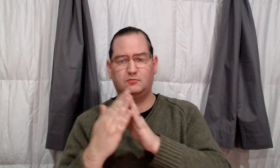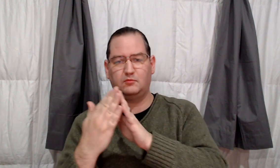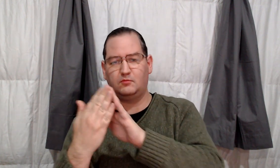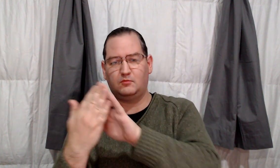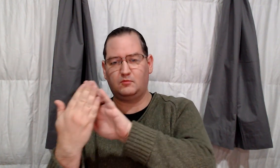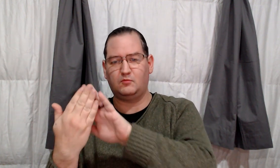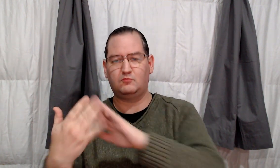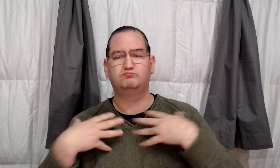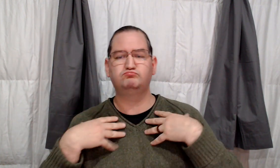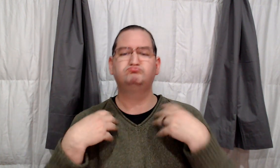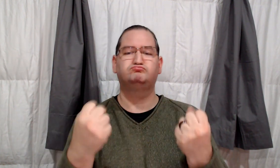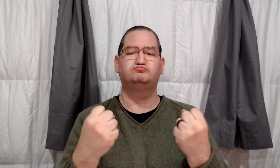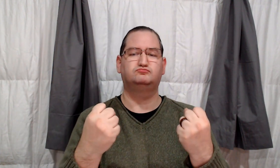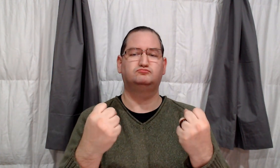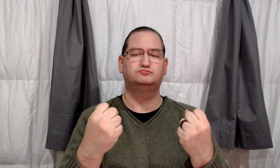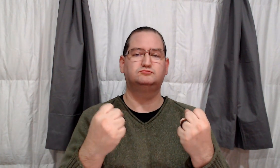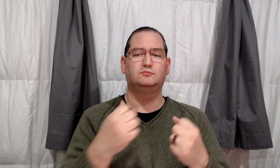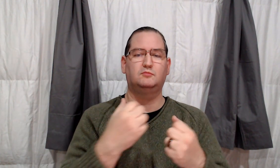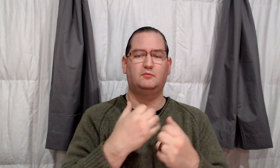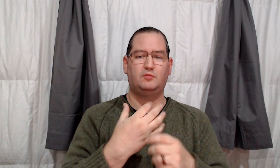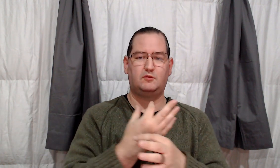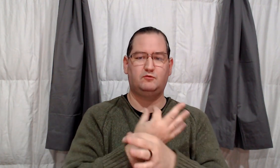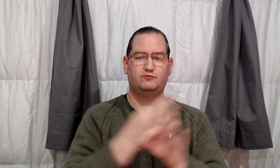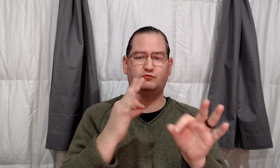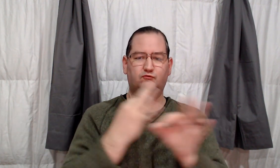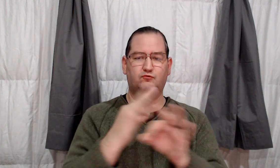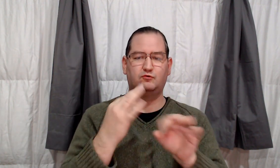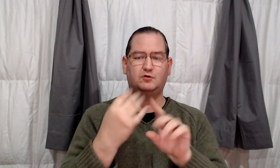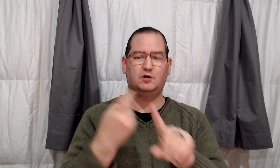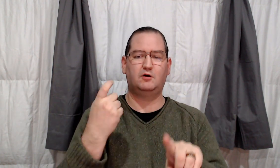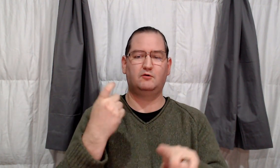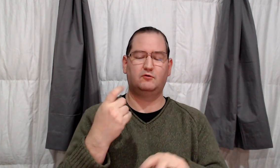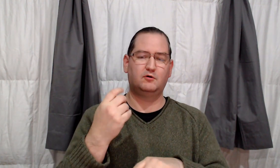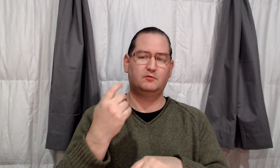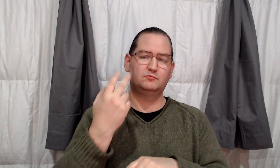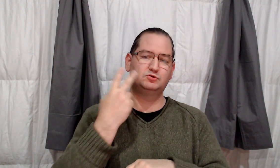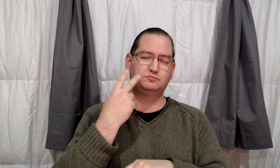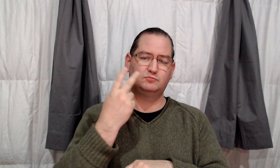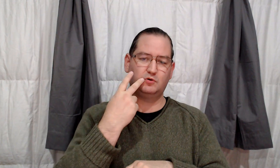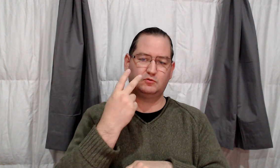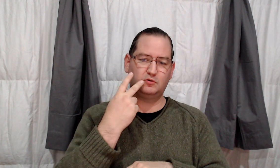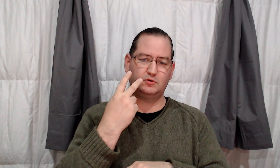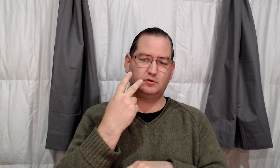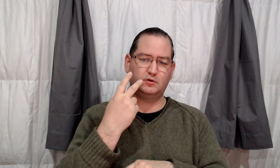of the smoking habit, free of the thought, forever.